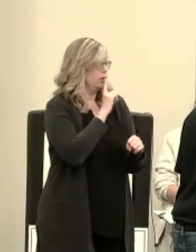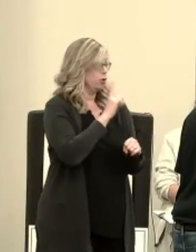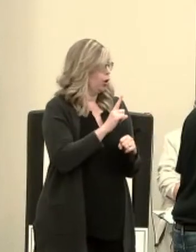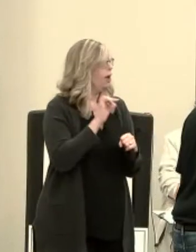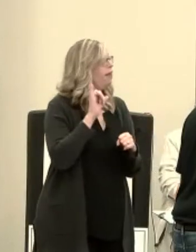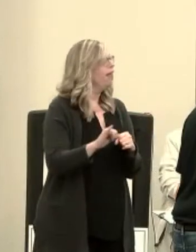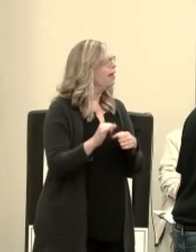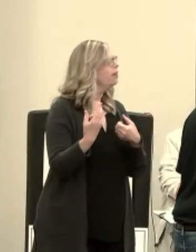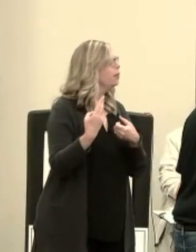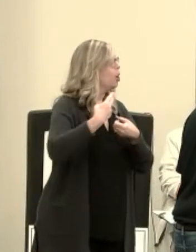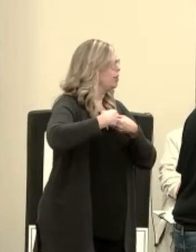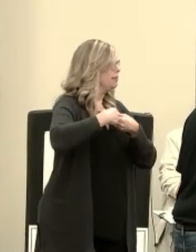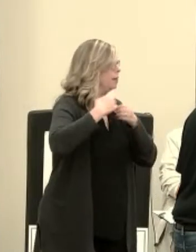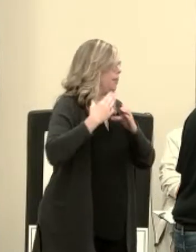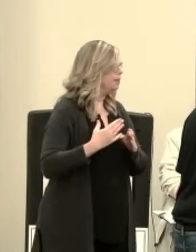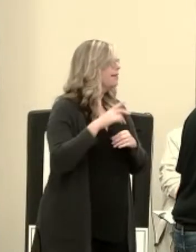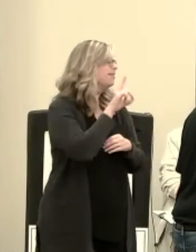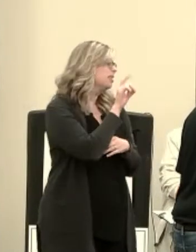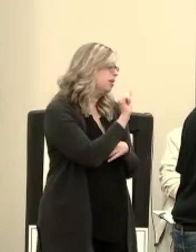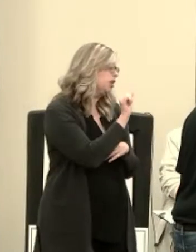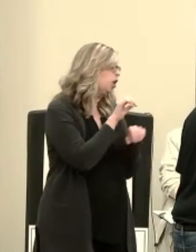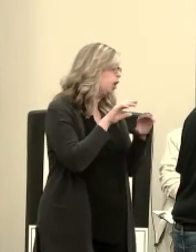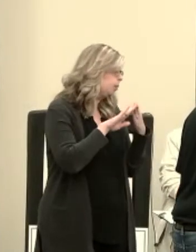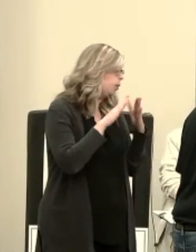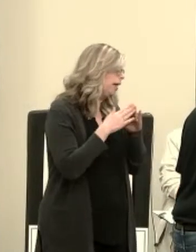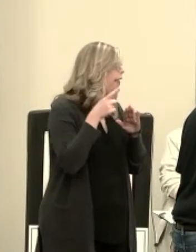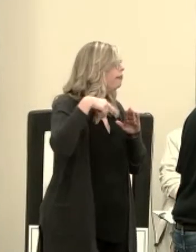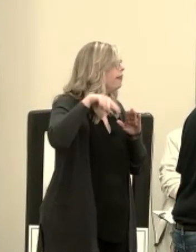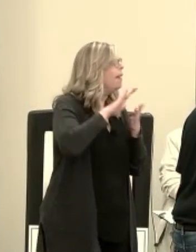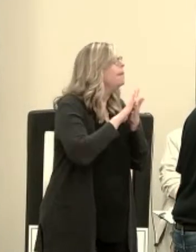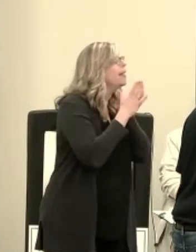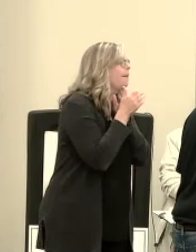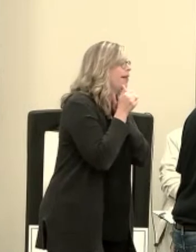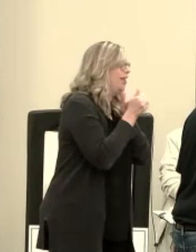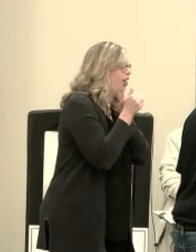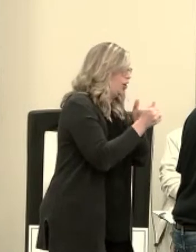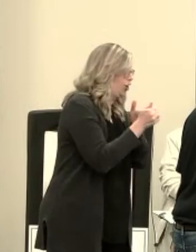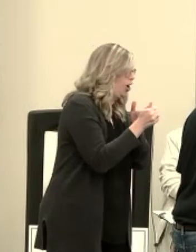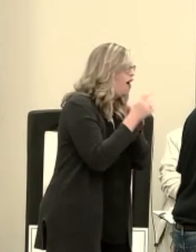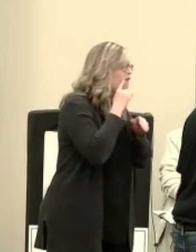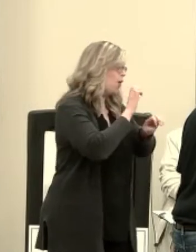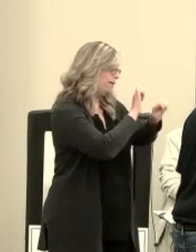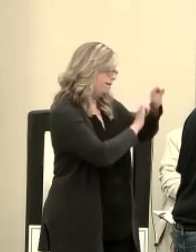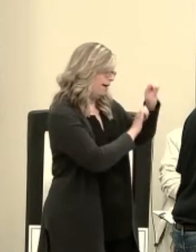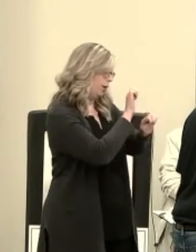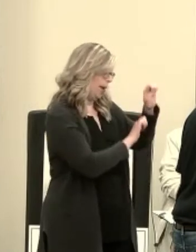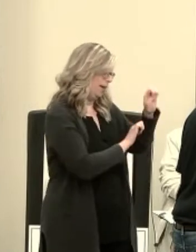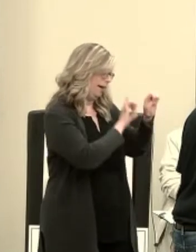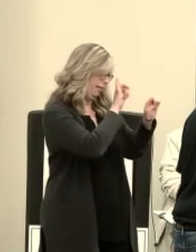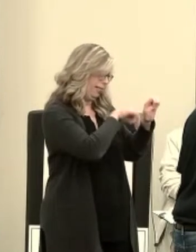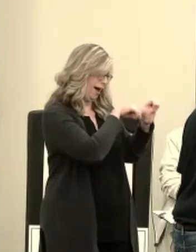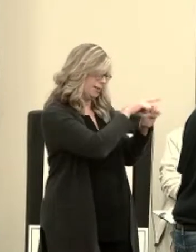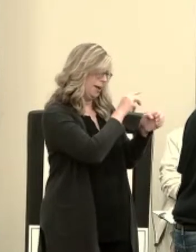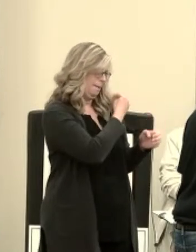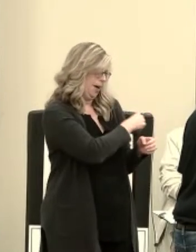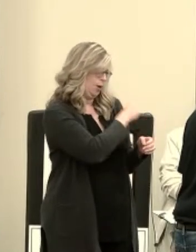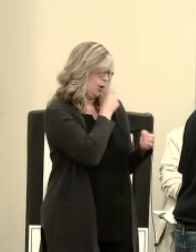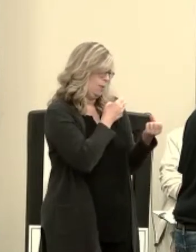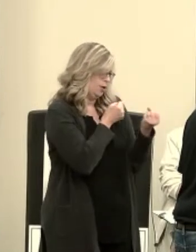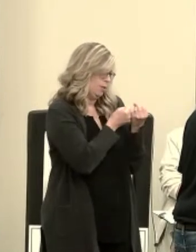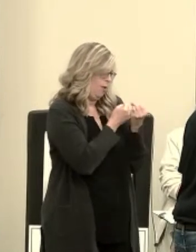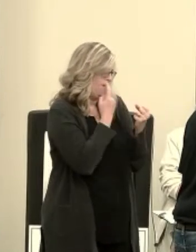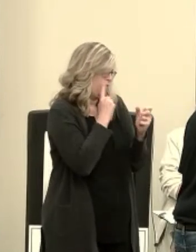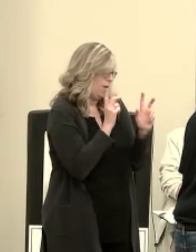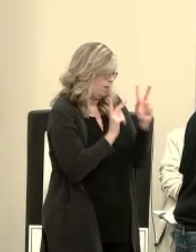and the disability community have leadership roles in improving and evaluating the new Manitoba Supports for Persons with